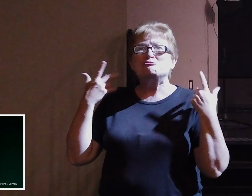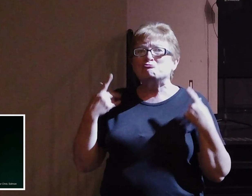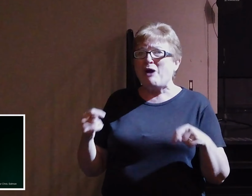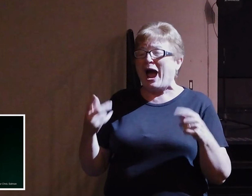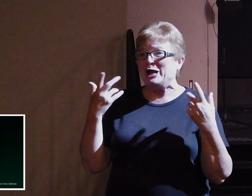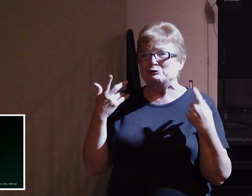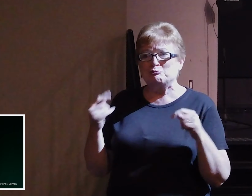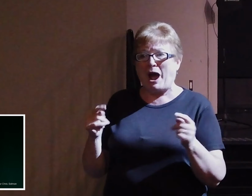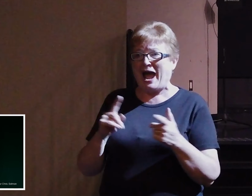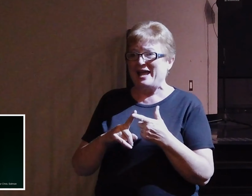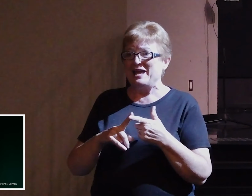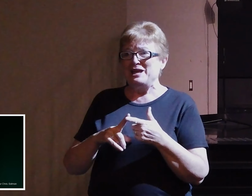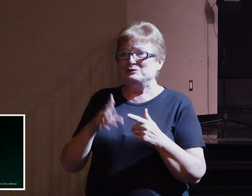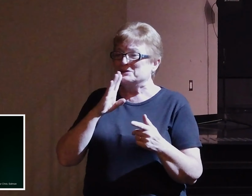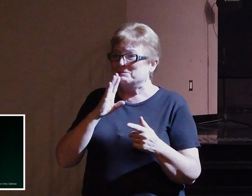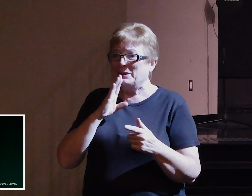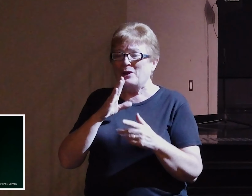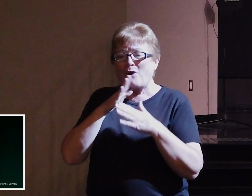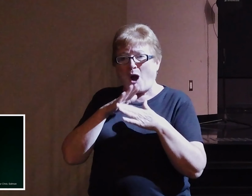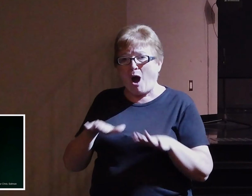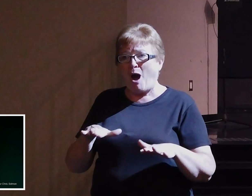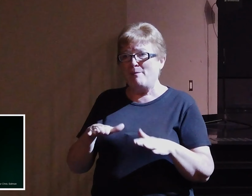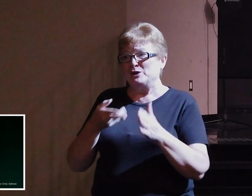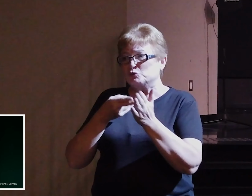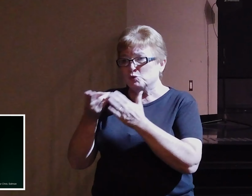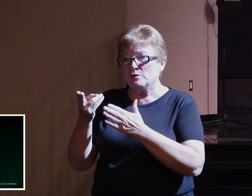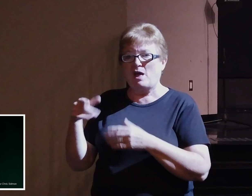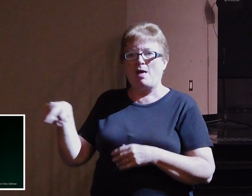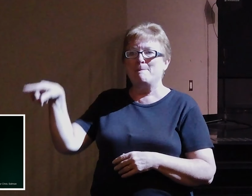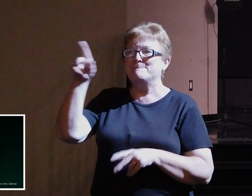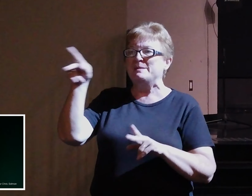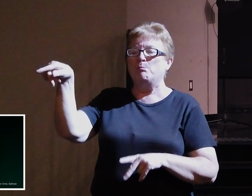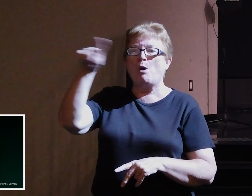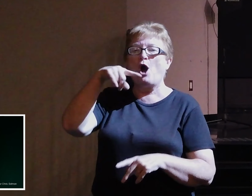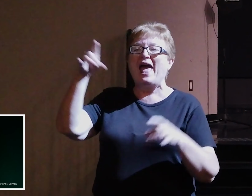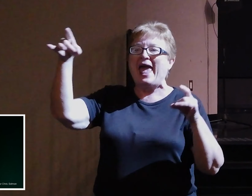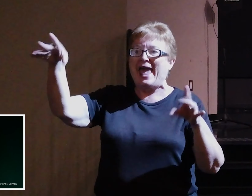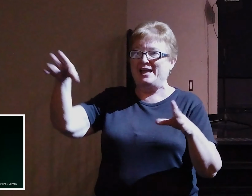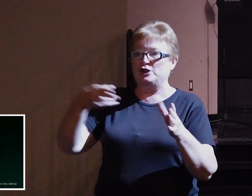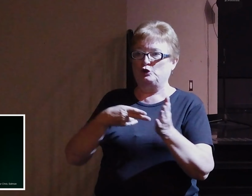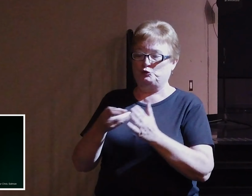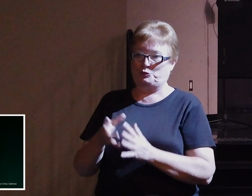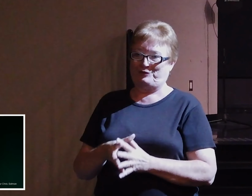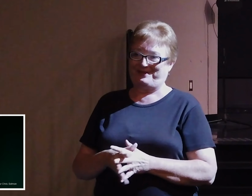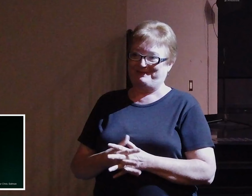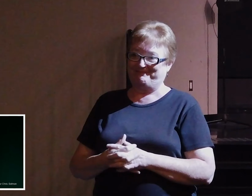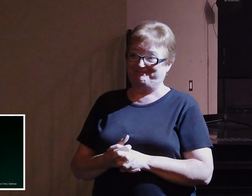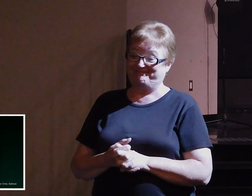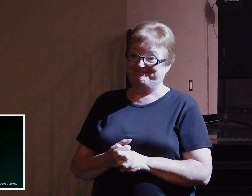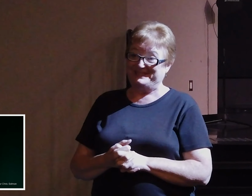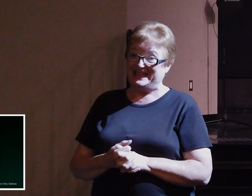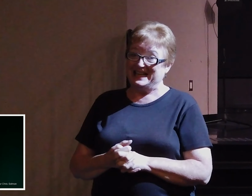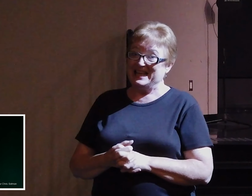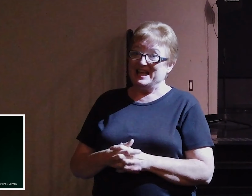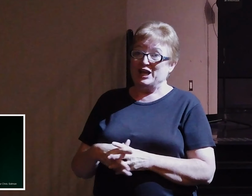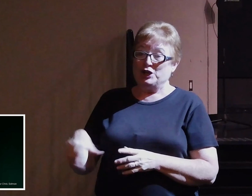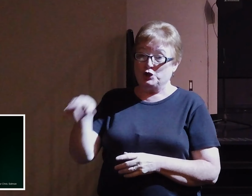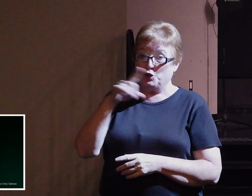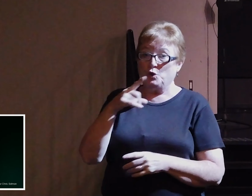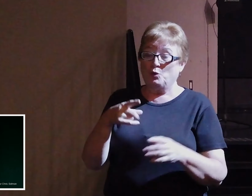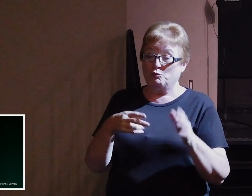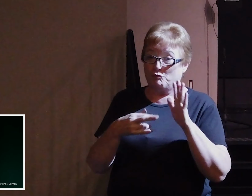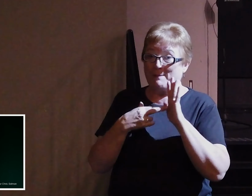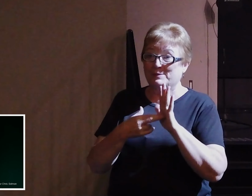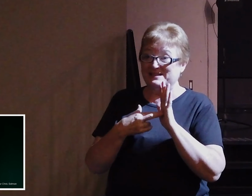peacefully, they hate the truth. They hate the one truth represents. You represent that